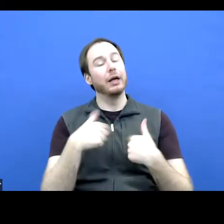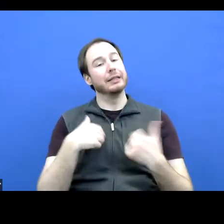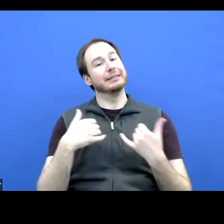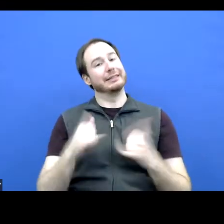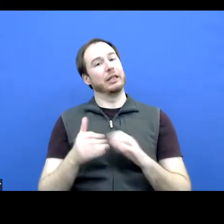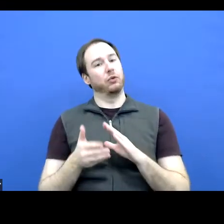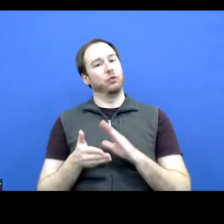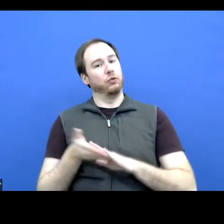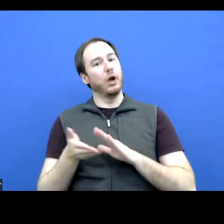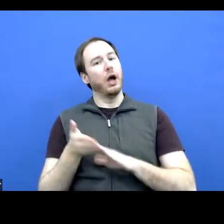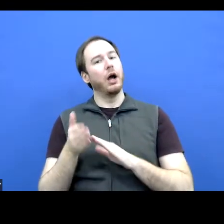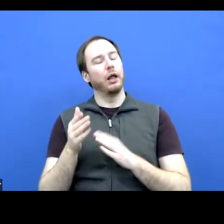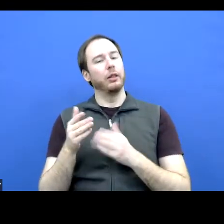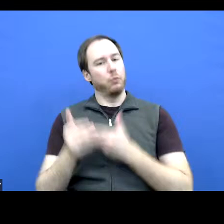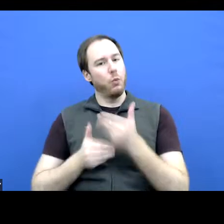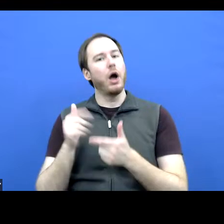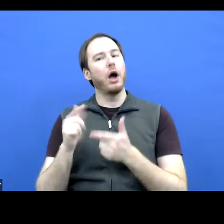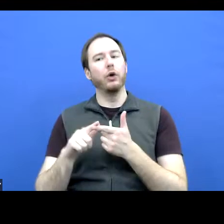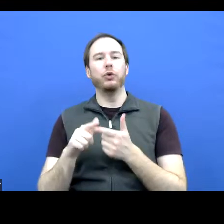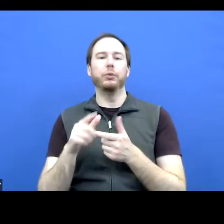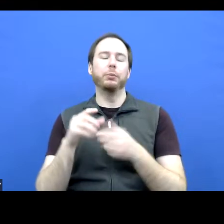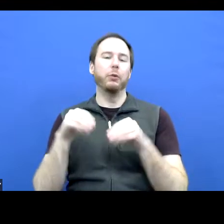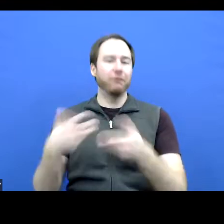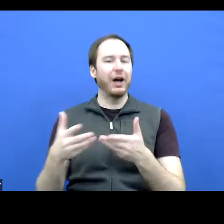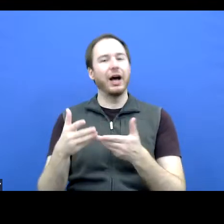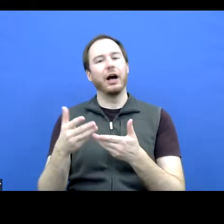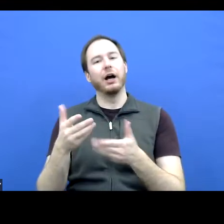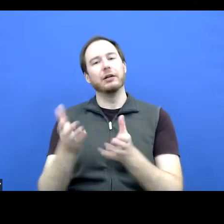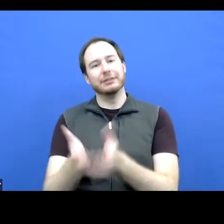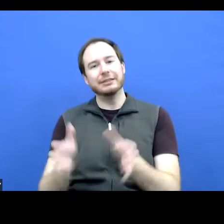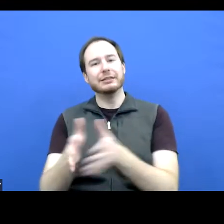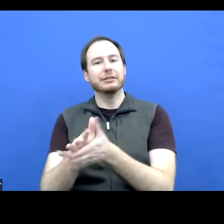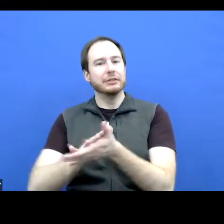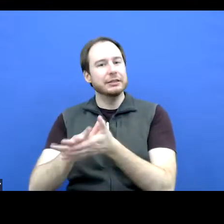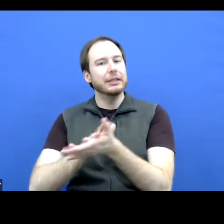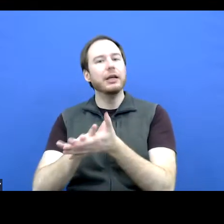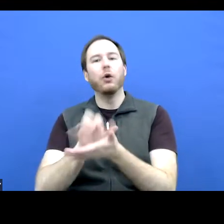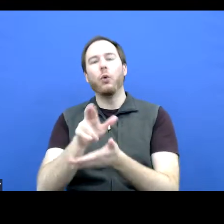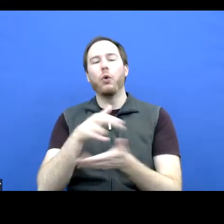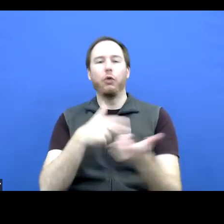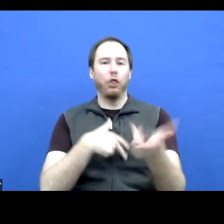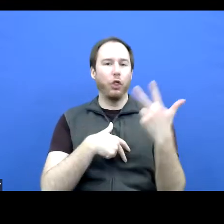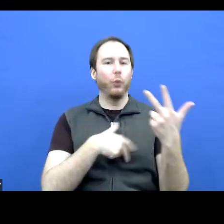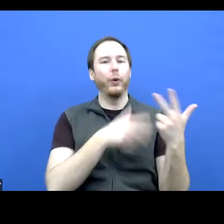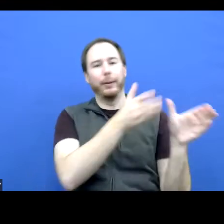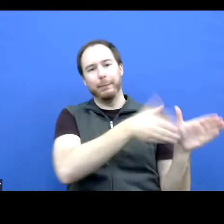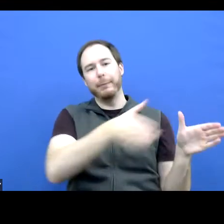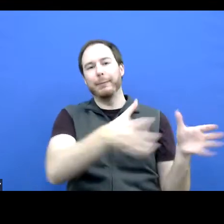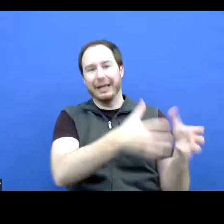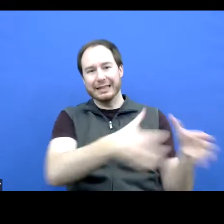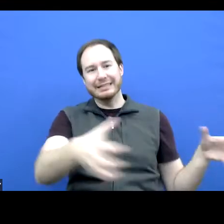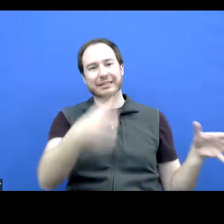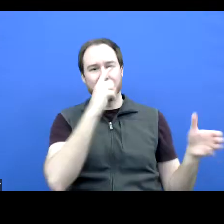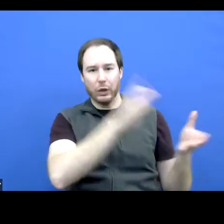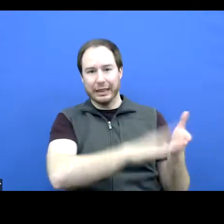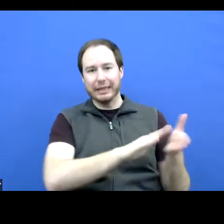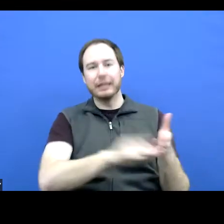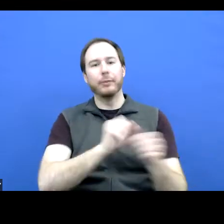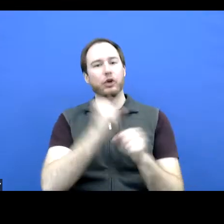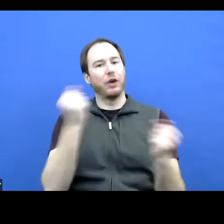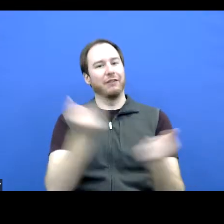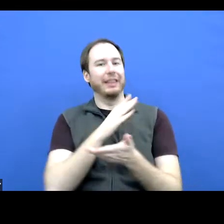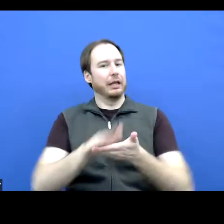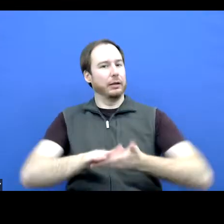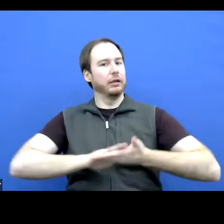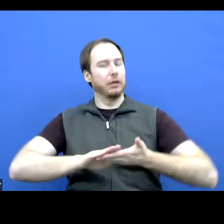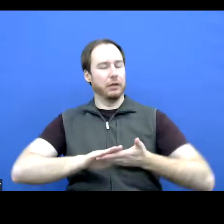still going through the process, getting hand wash things put in and getting a big 3-base sink for any cleaning I have to make sure that everything's above board, because